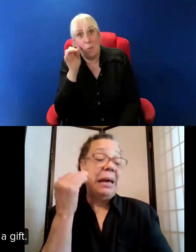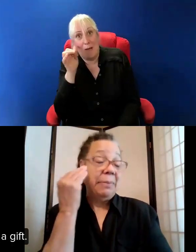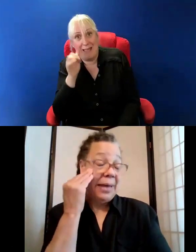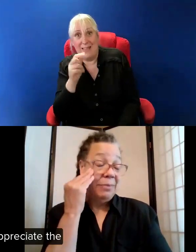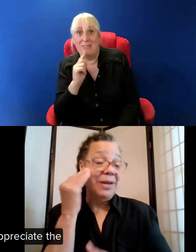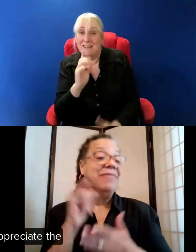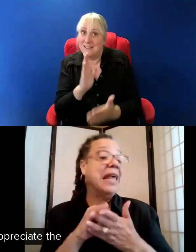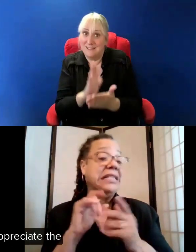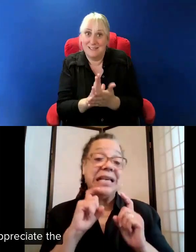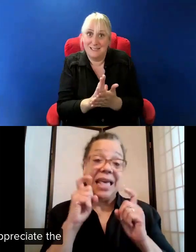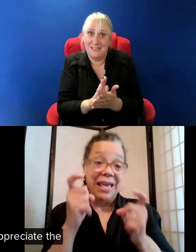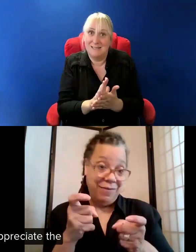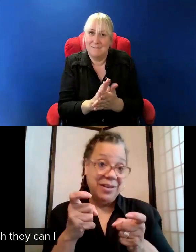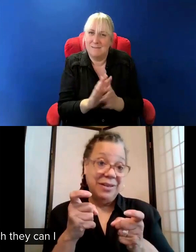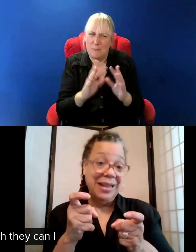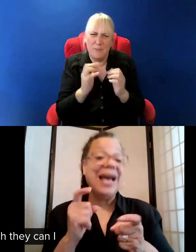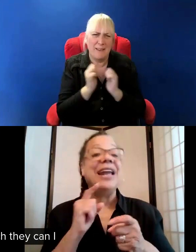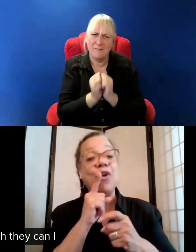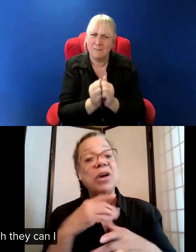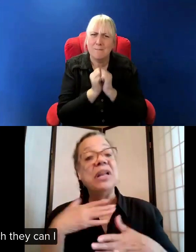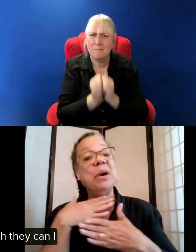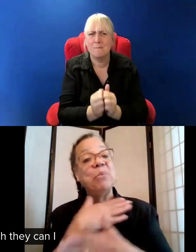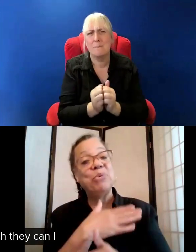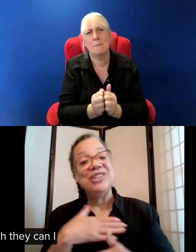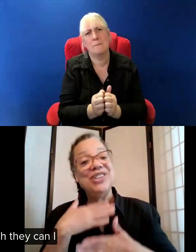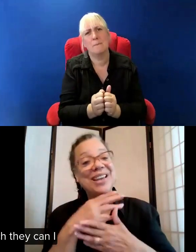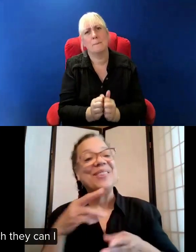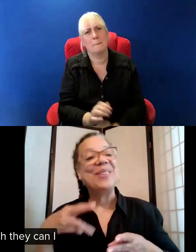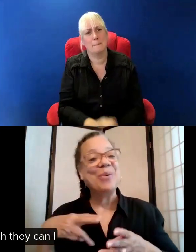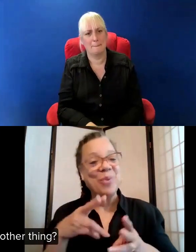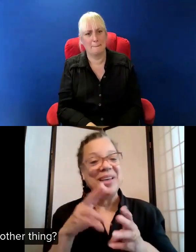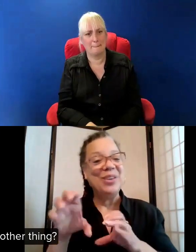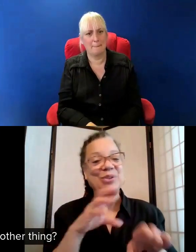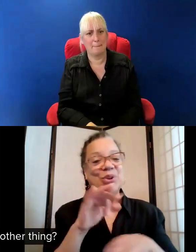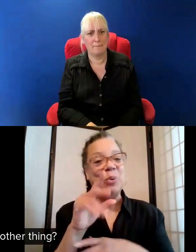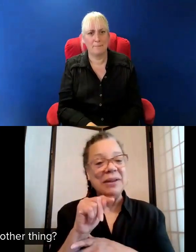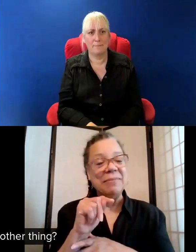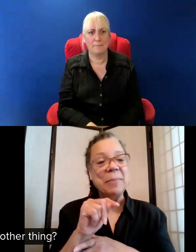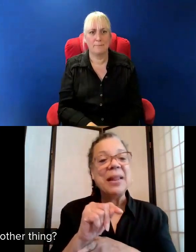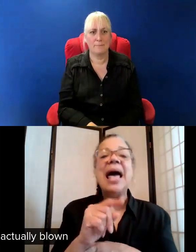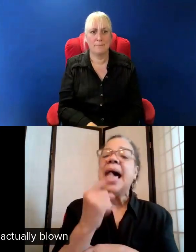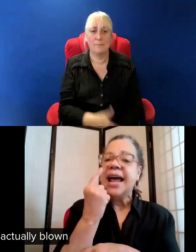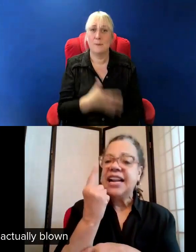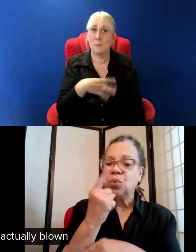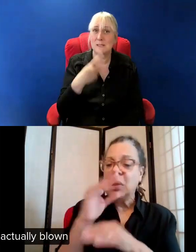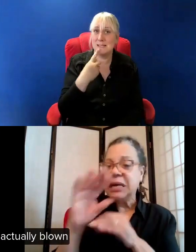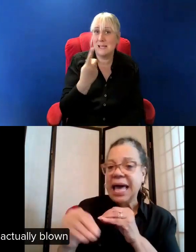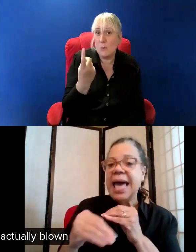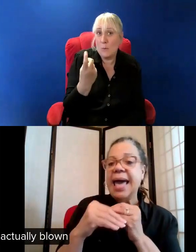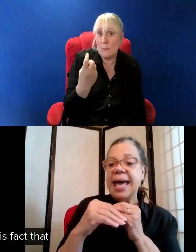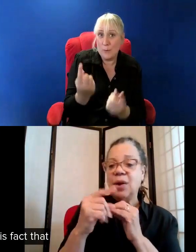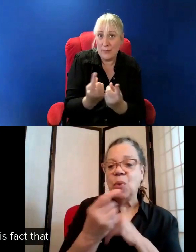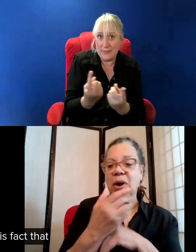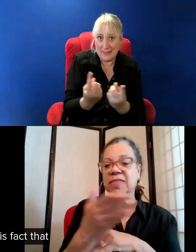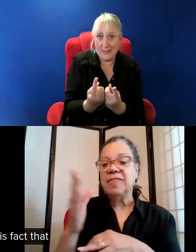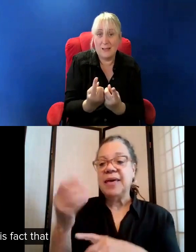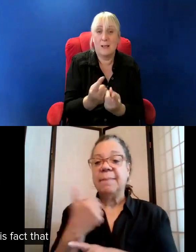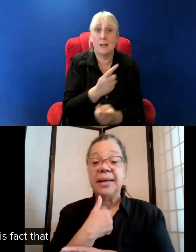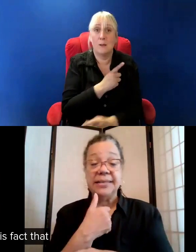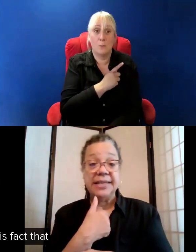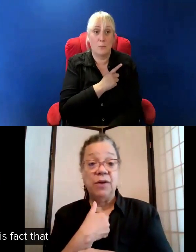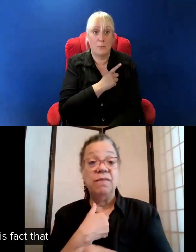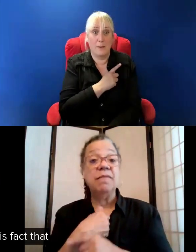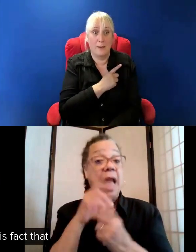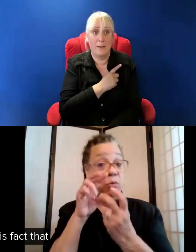gift, and I really appreciate the ways in which that you've done it with us. Thank you. Can I just say one other thing, because I was actually blown away by